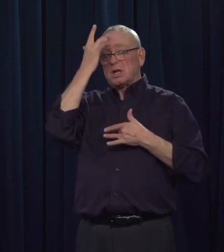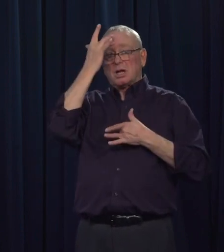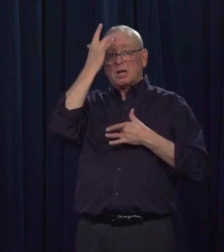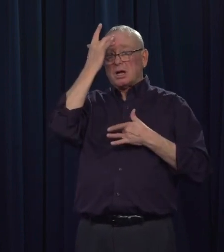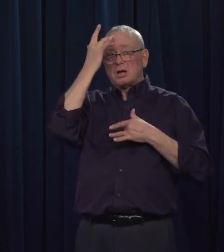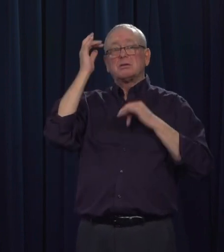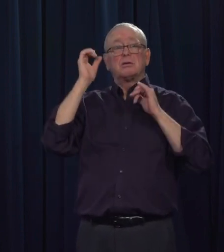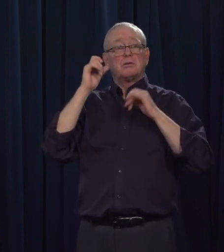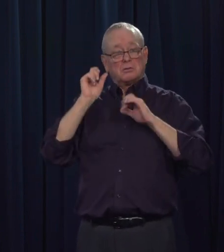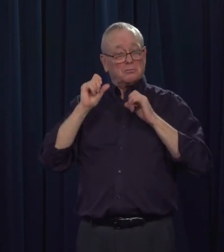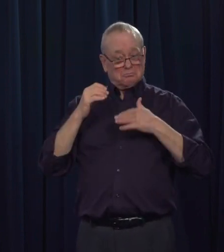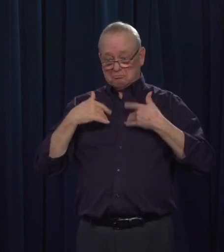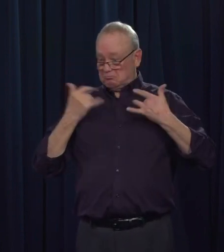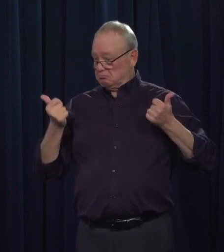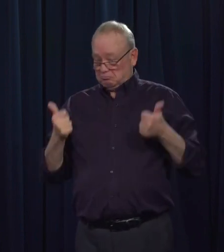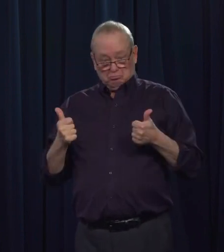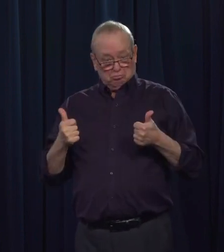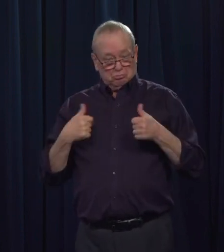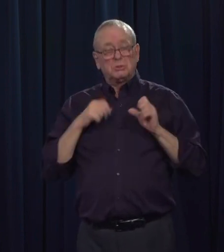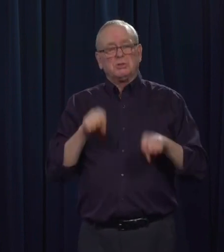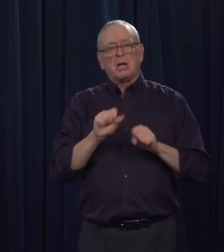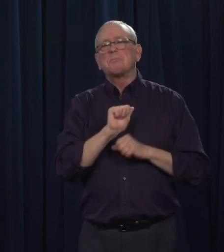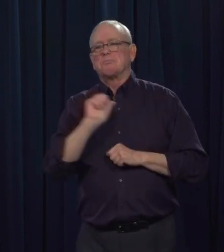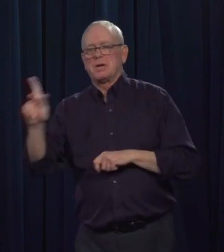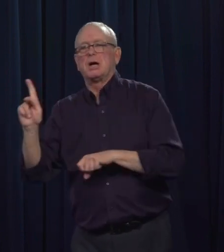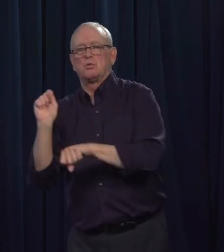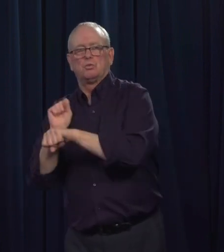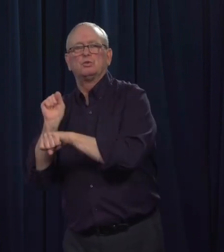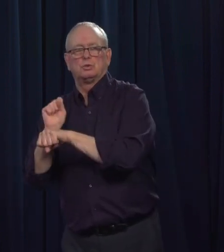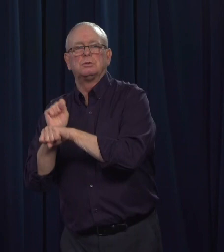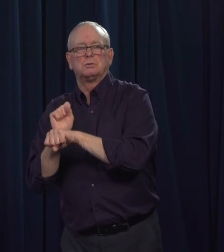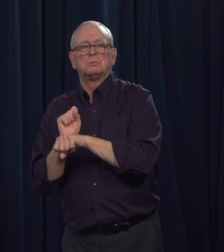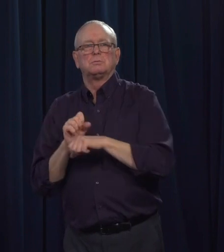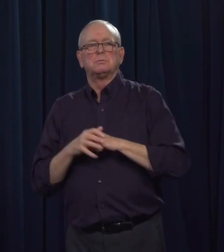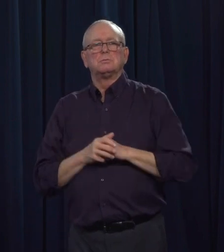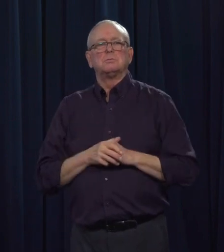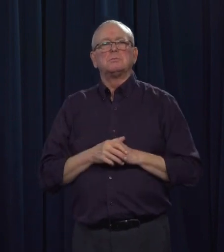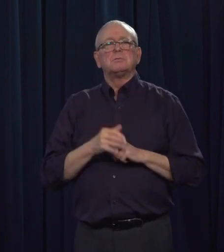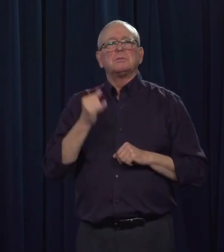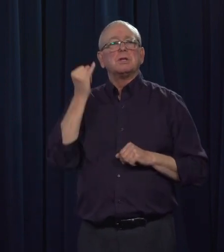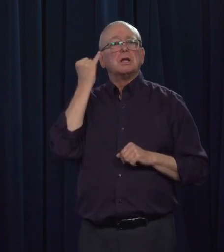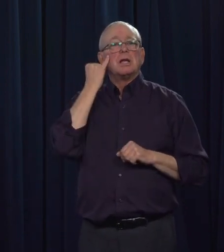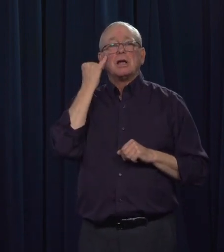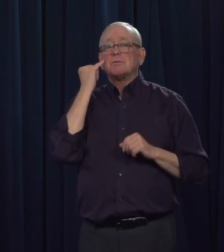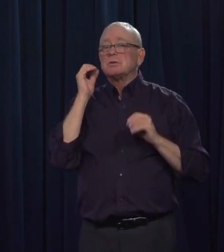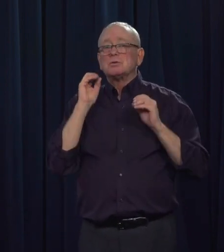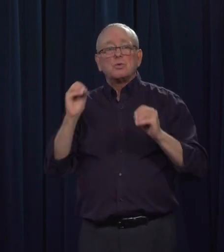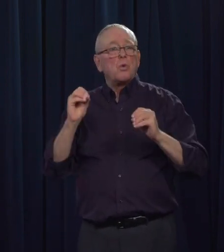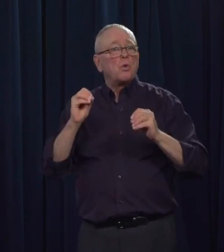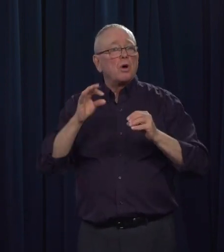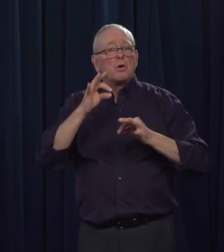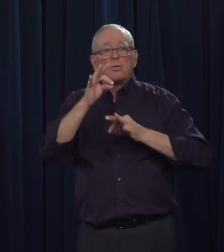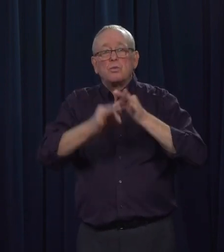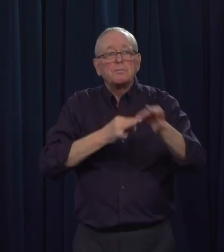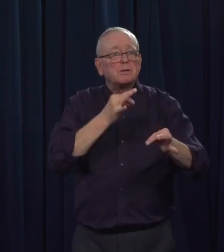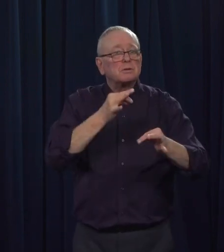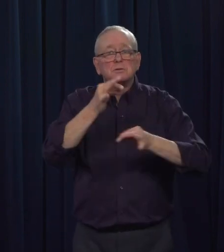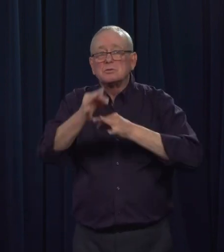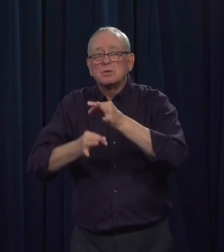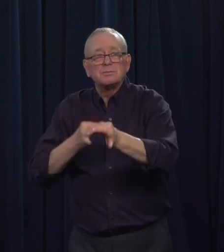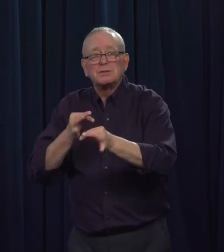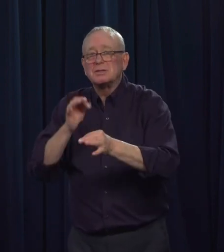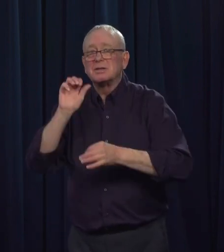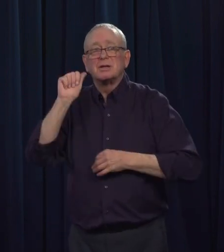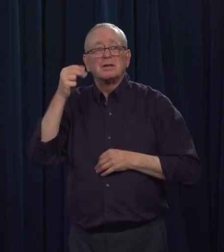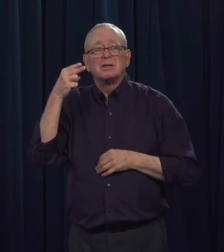that frontline care provider to work and where there are no other alternatives for coverage. This will include even